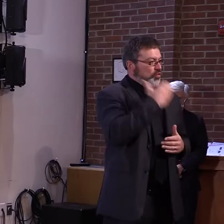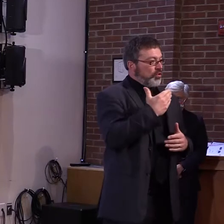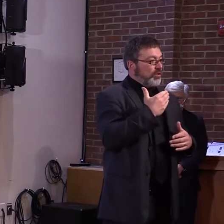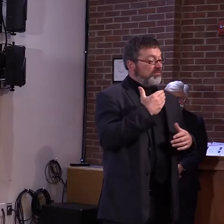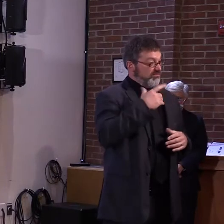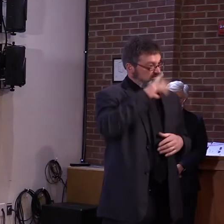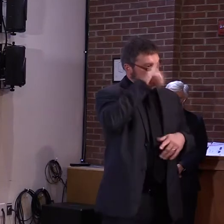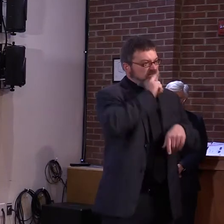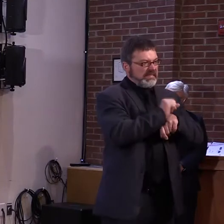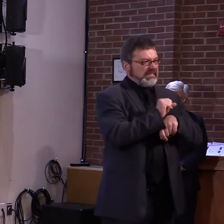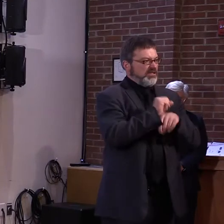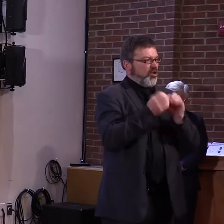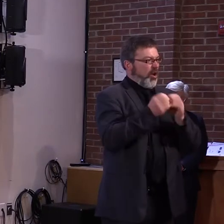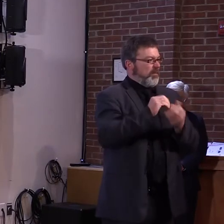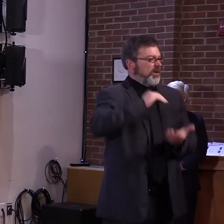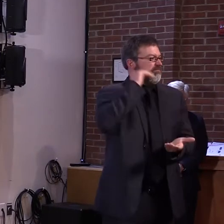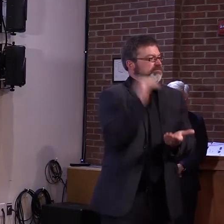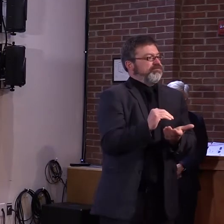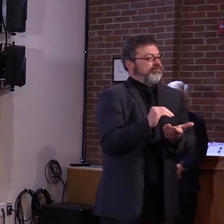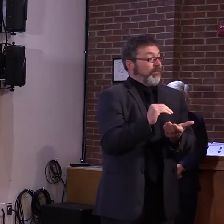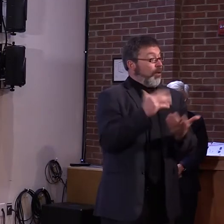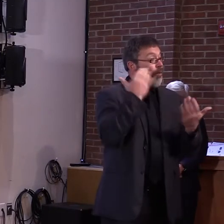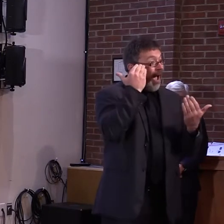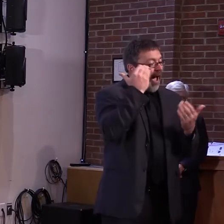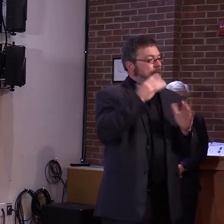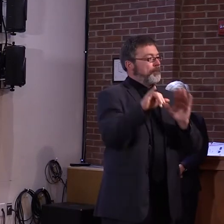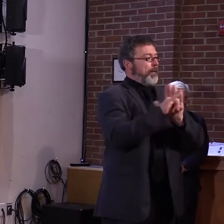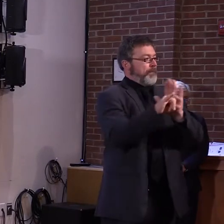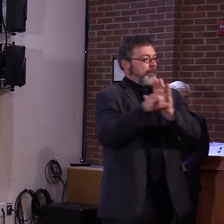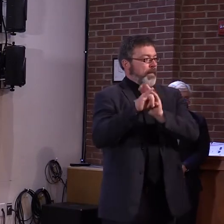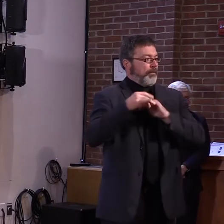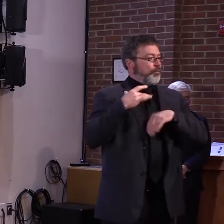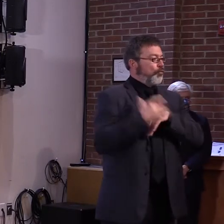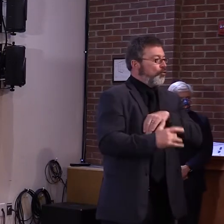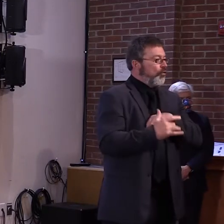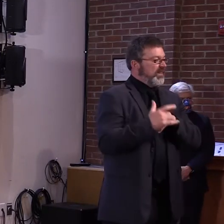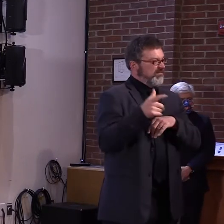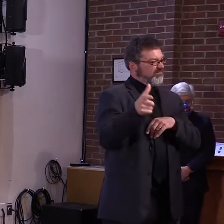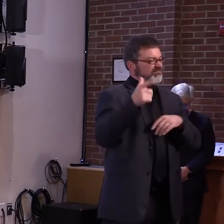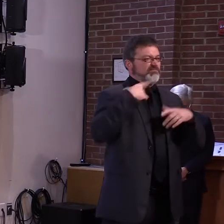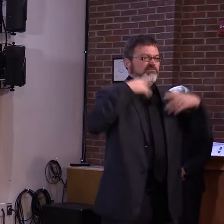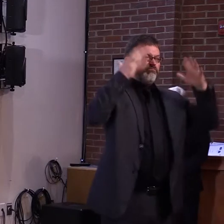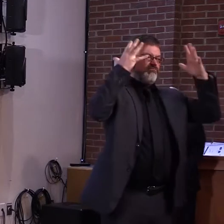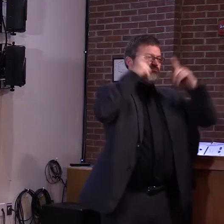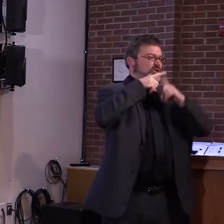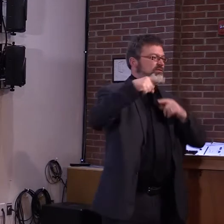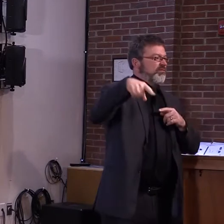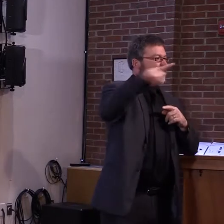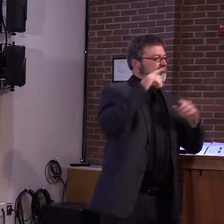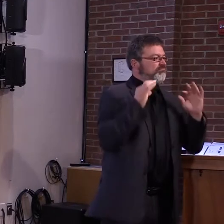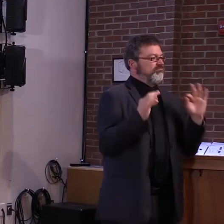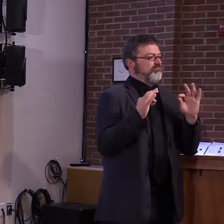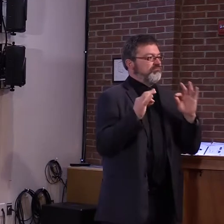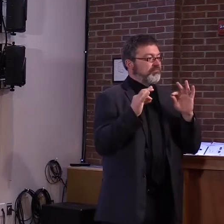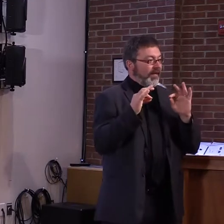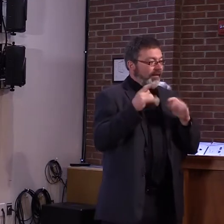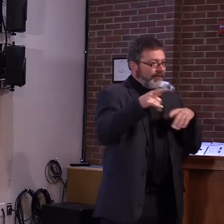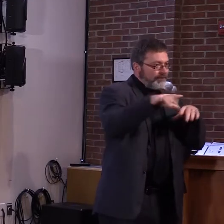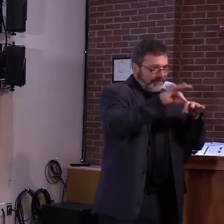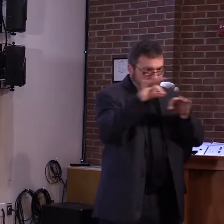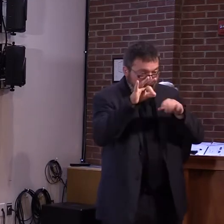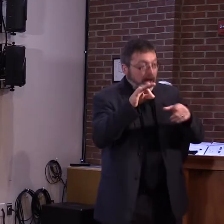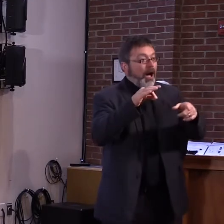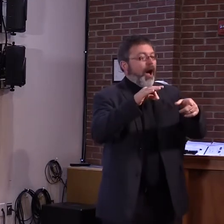they've been detected early, and the colleges are doing a great job of identifying those cases, getting them isolated,